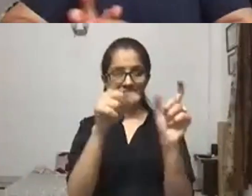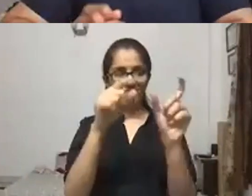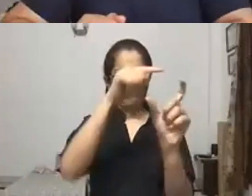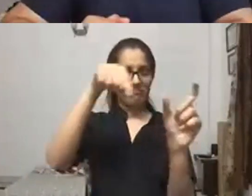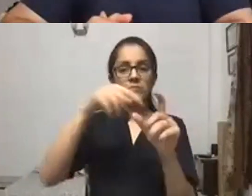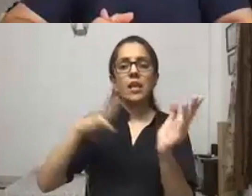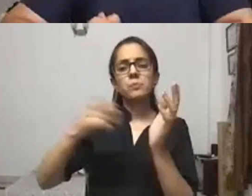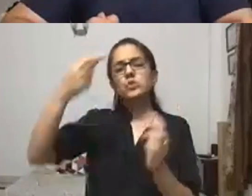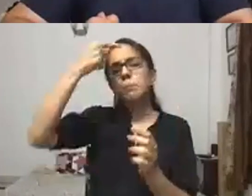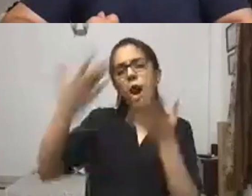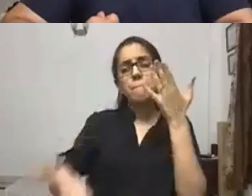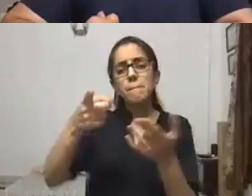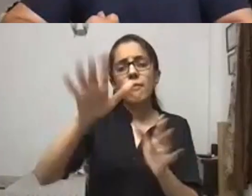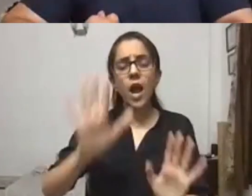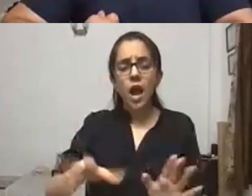Endometriosis.